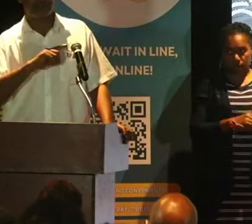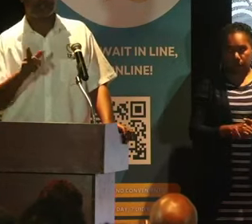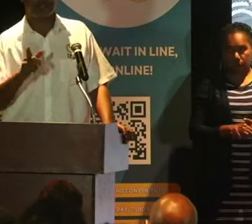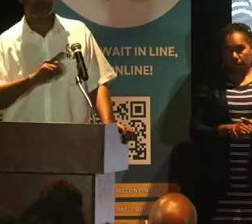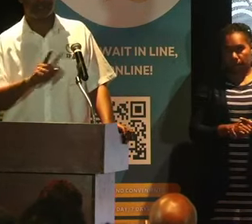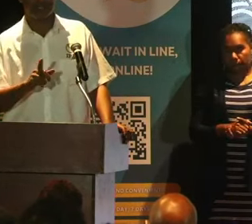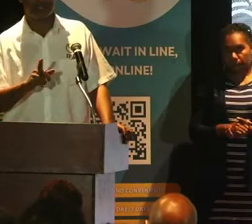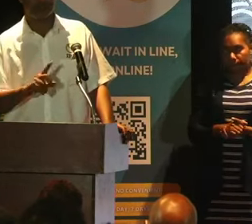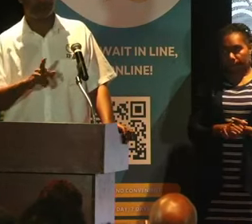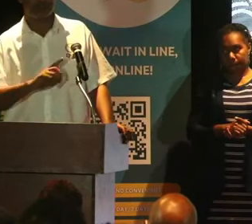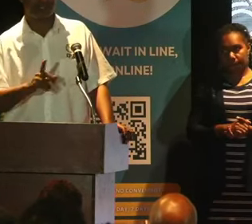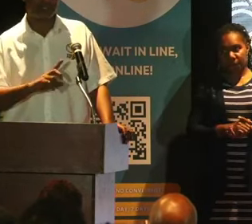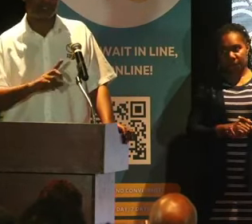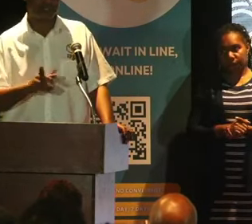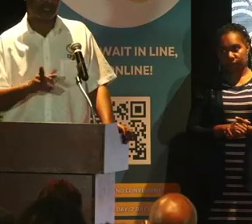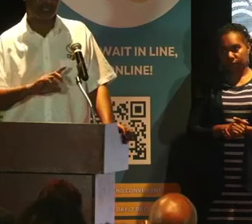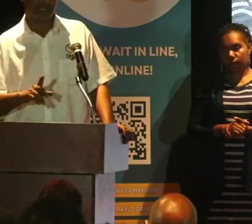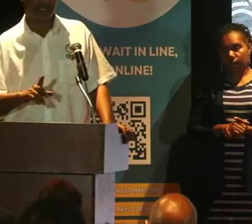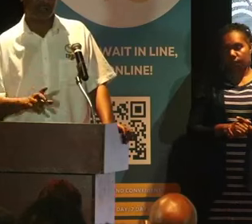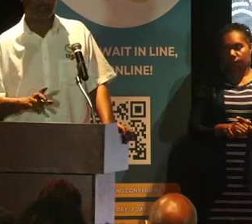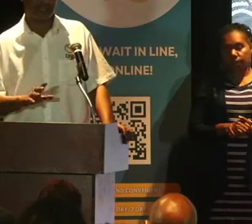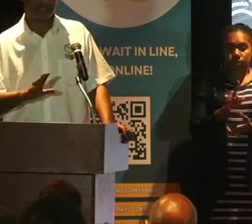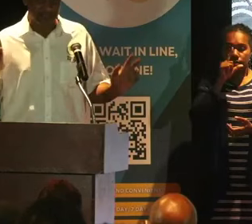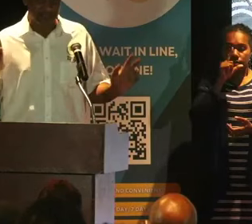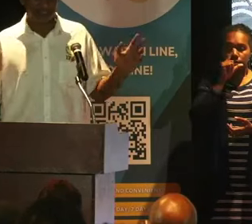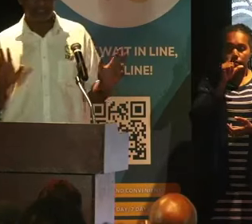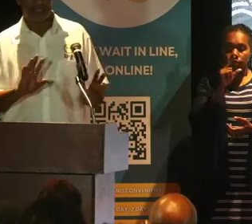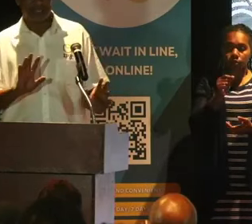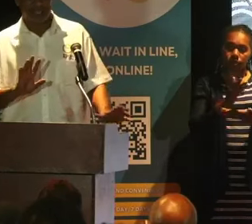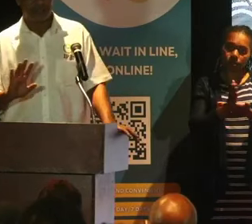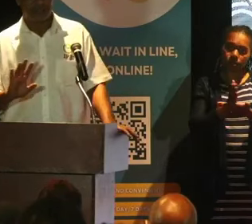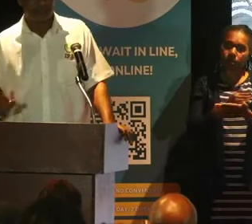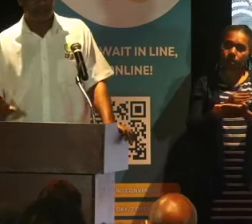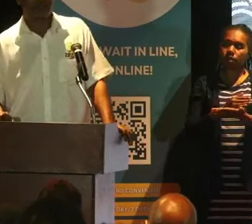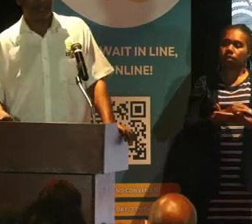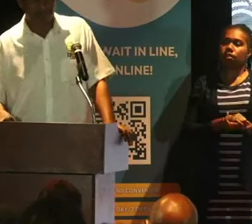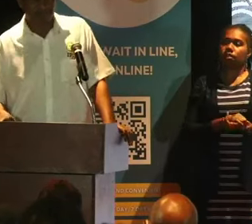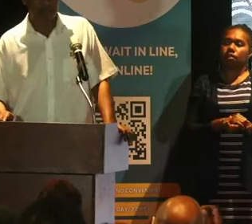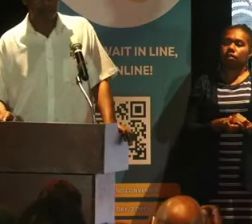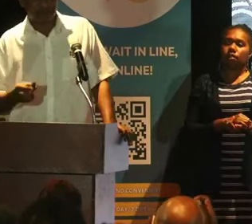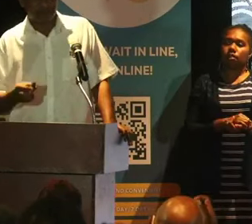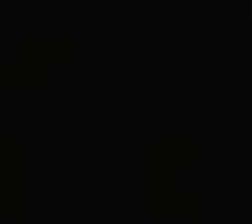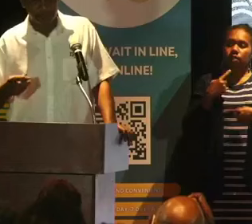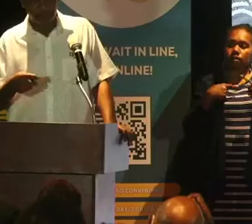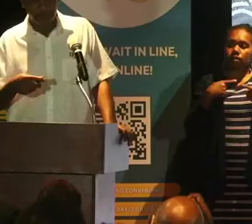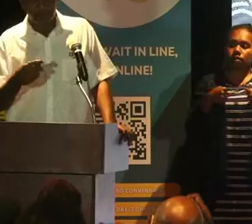so it can be, both agencies can share that information. It will happen